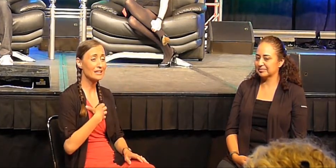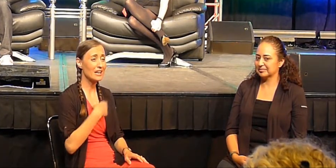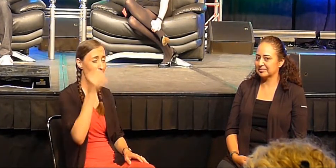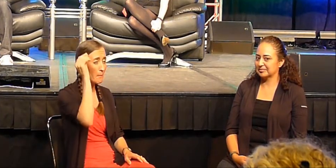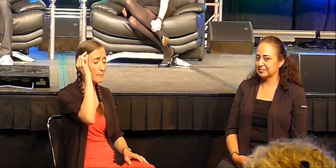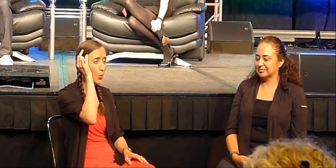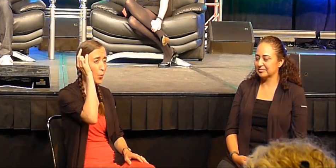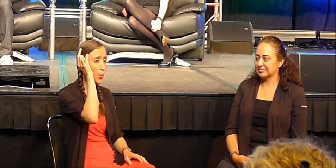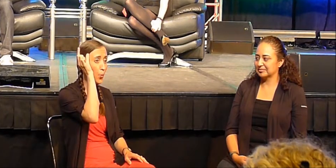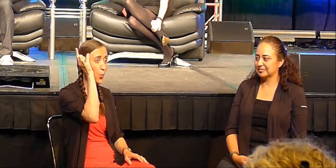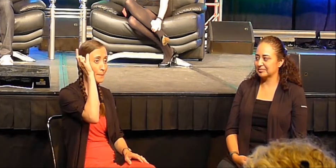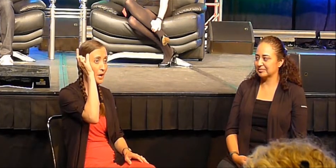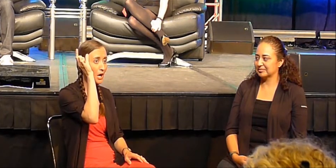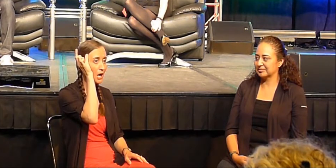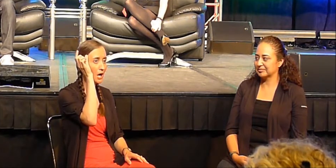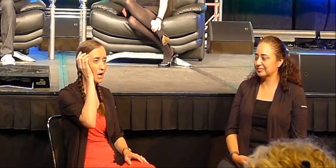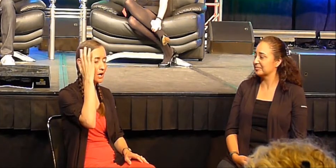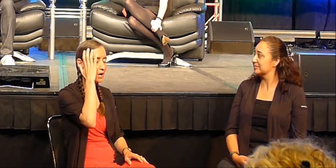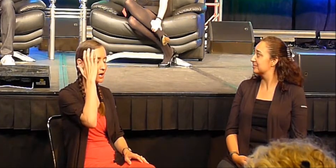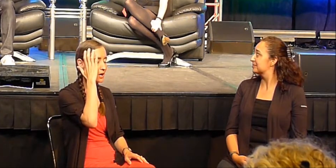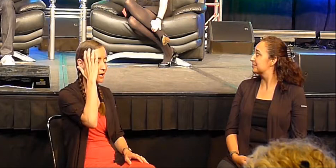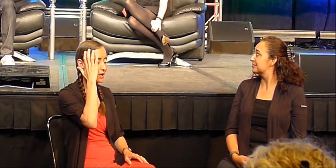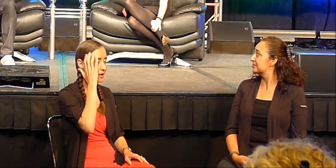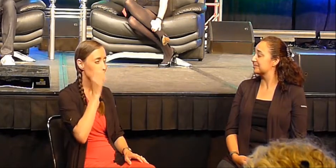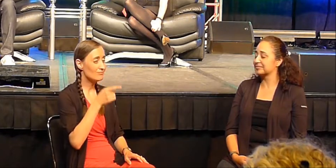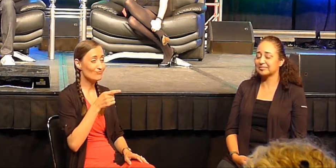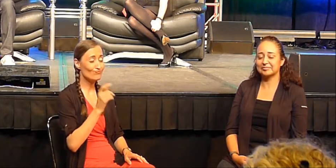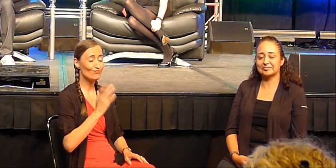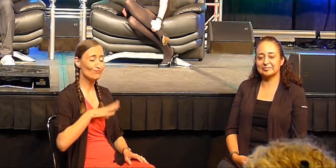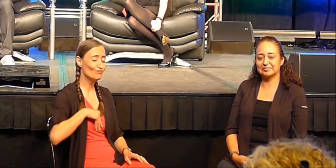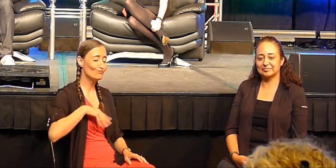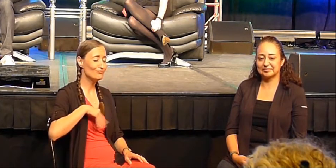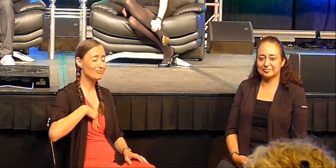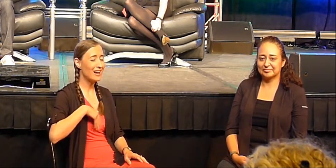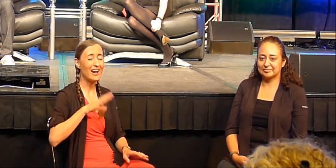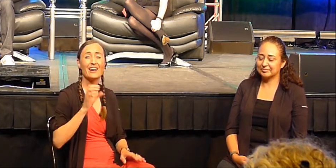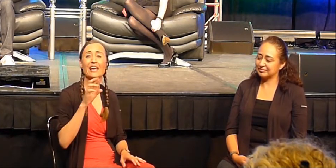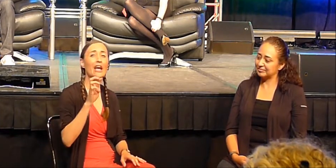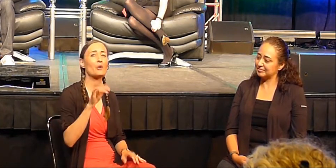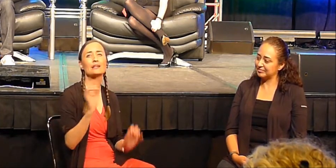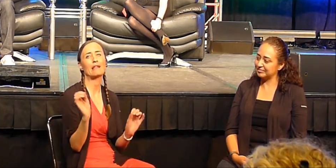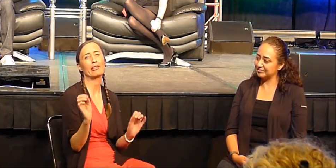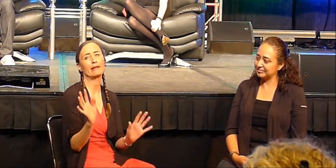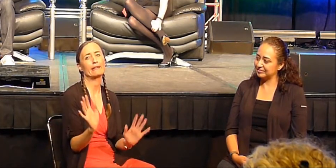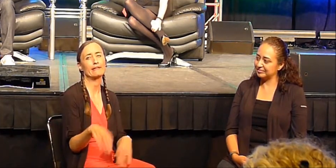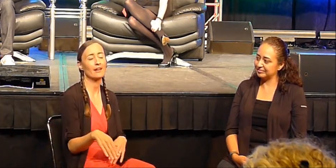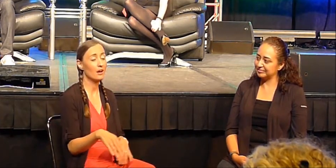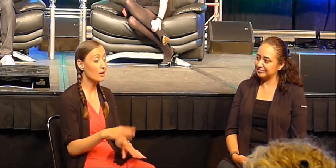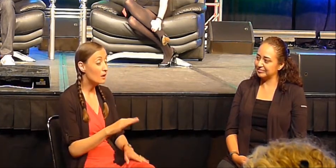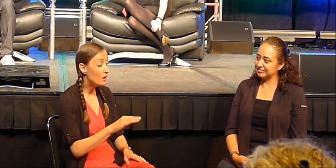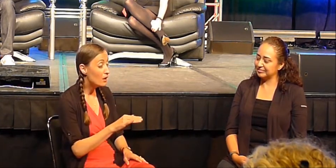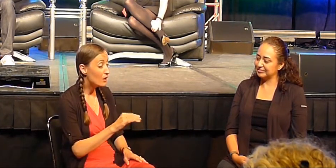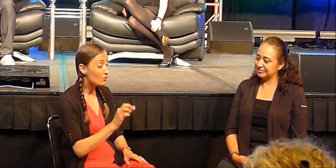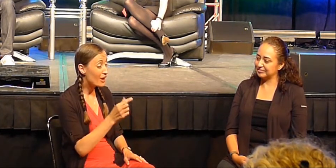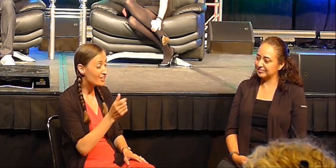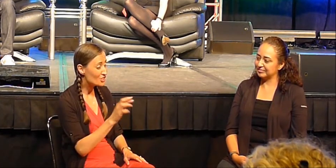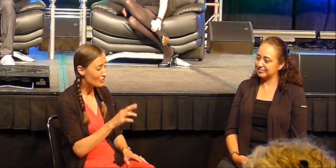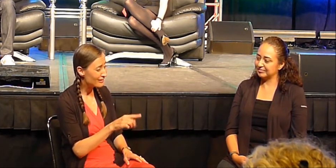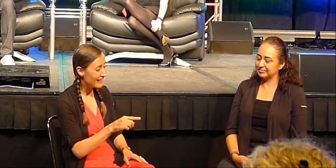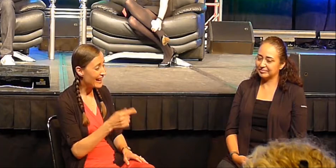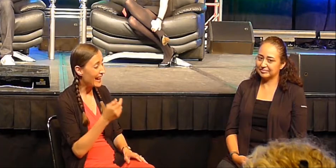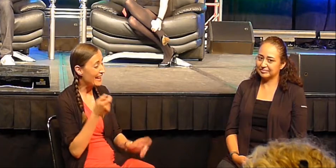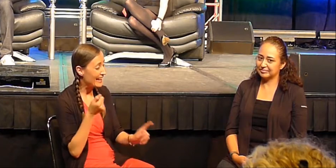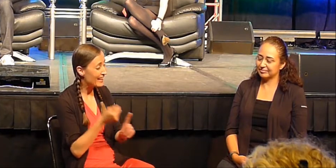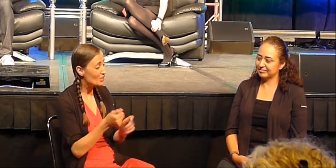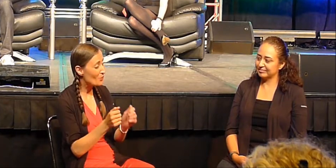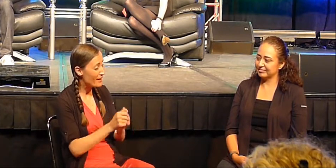his head the size of a golf ball. He was totally cool about it. He's like, "Cary, it's nothing." I said, "But Roger, I just hit you with a sword."